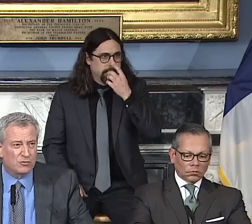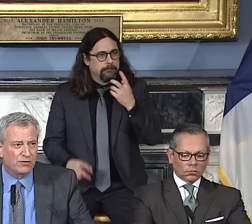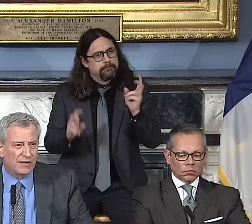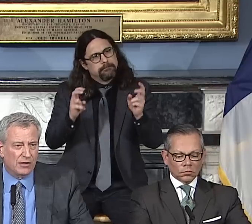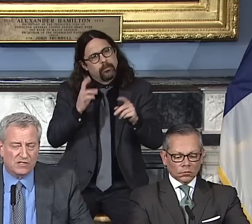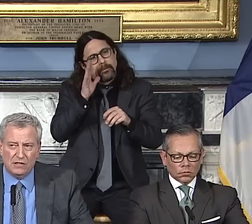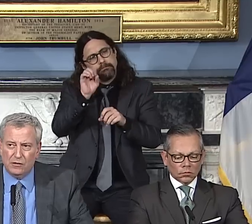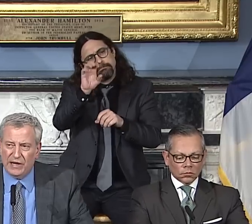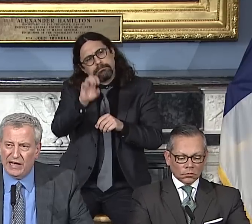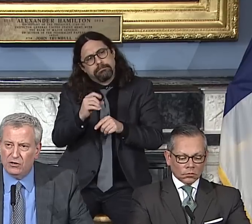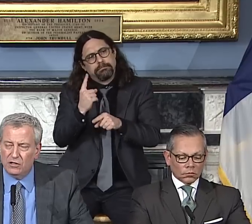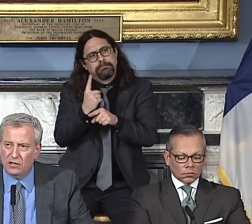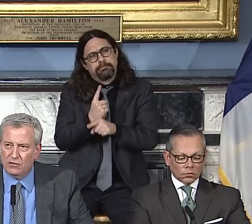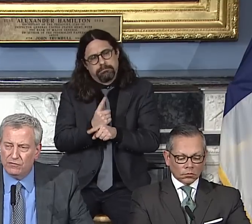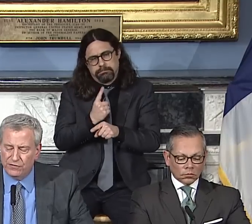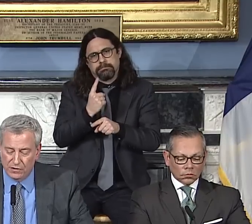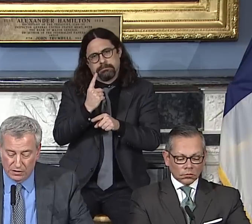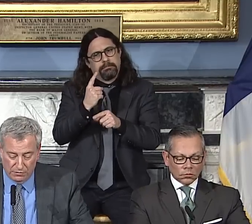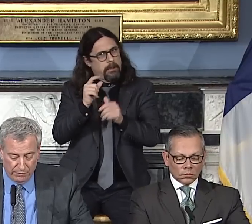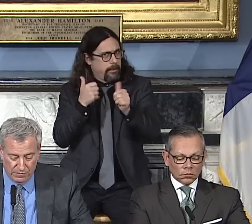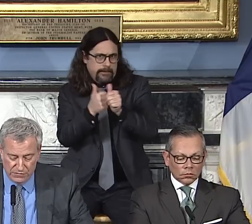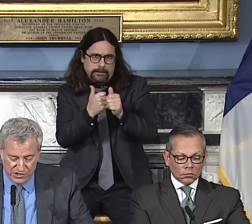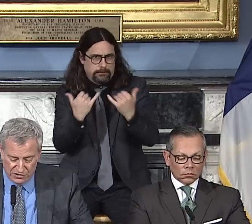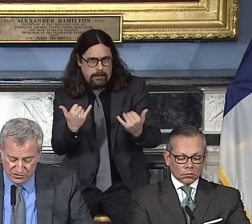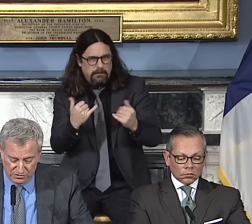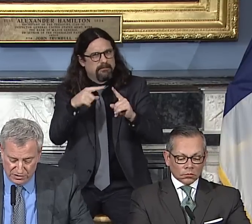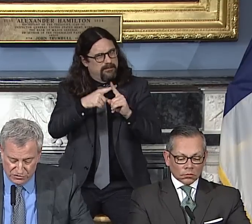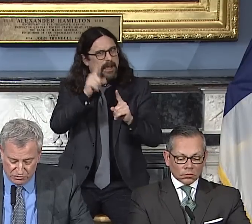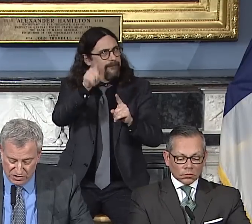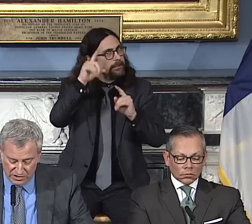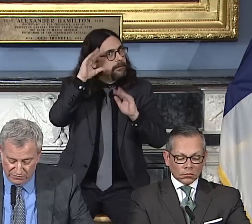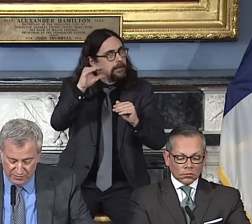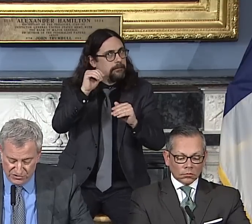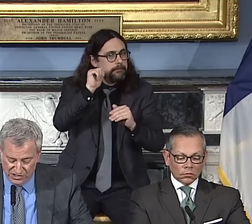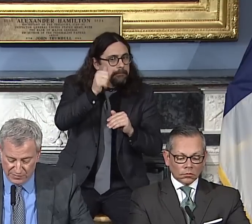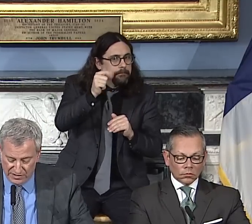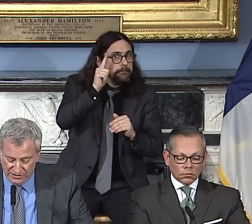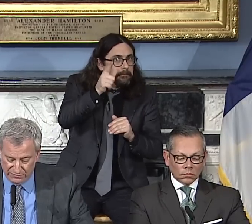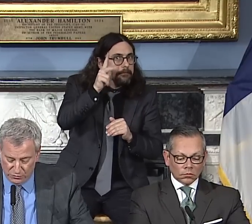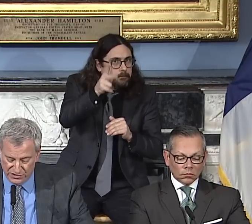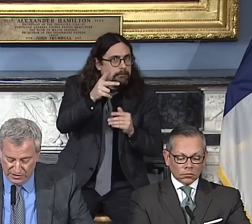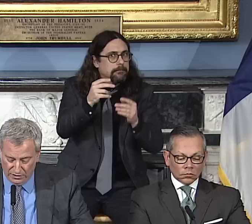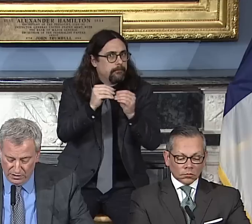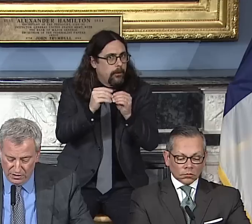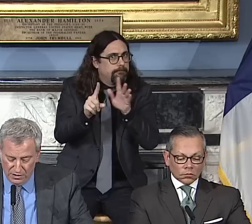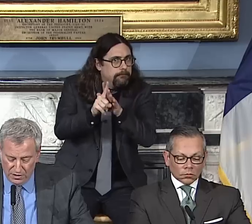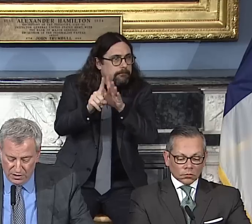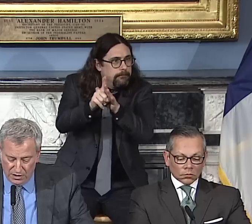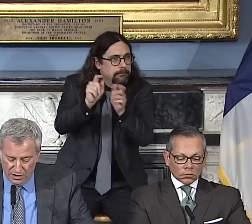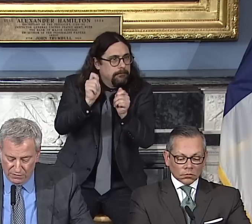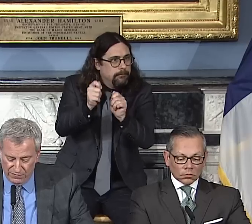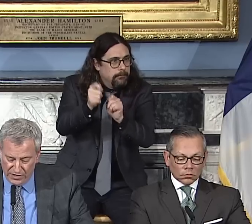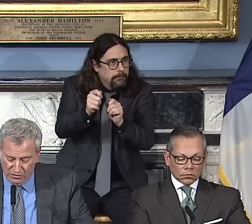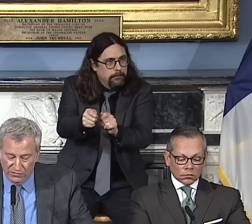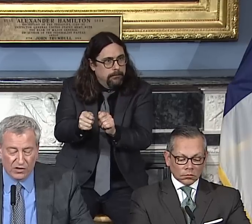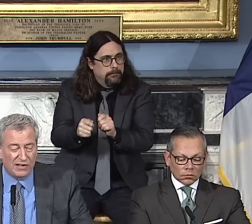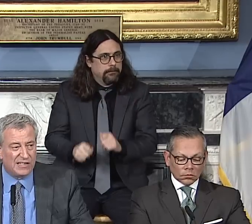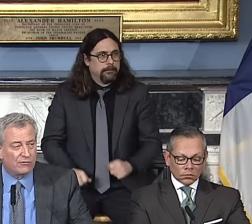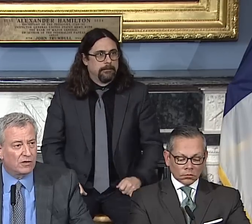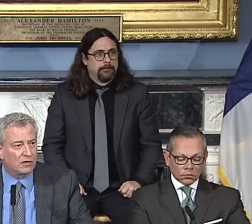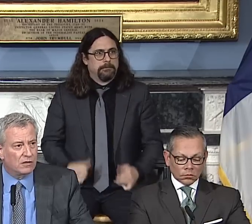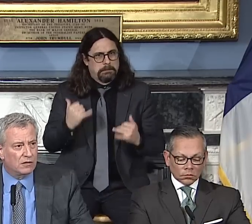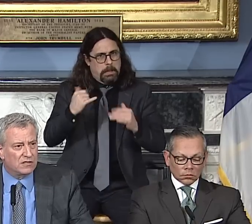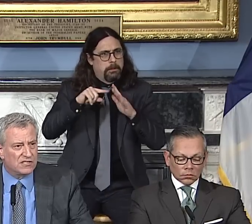day because we've now seen a pattern of such extraordinary information coming in that's forcing very,